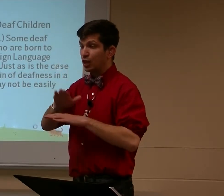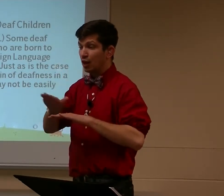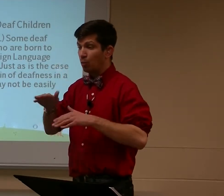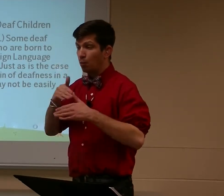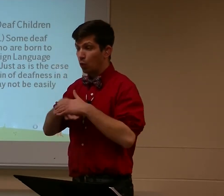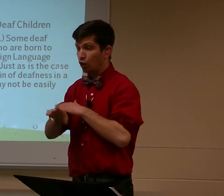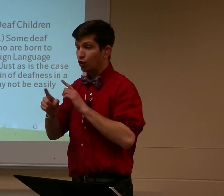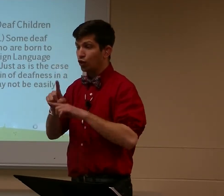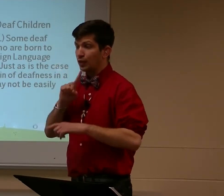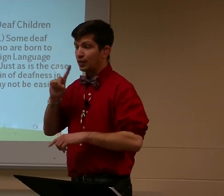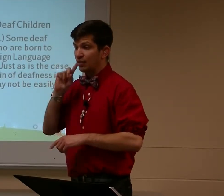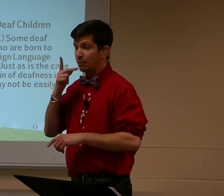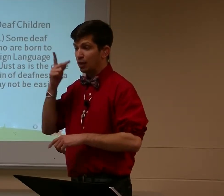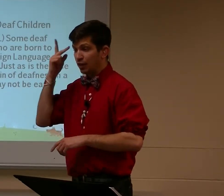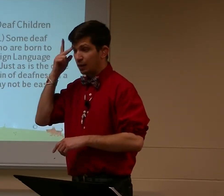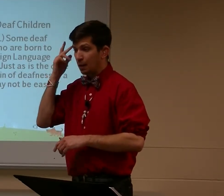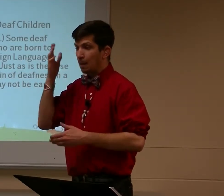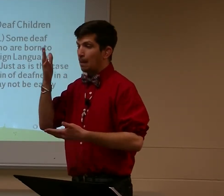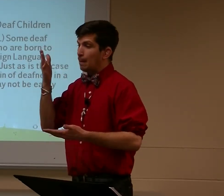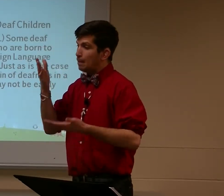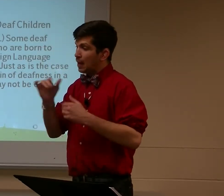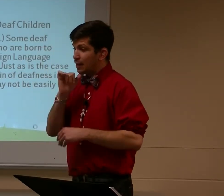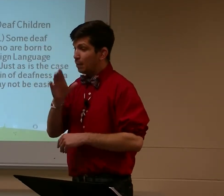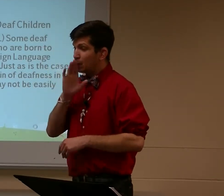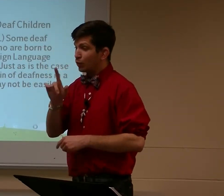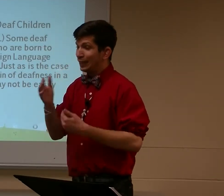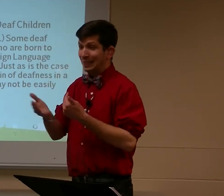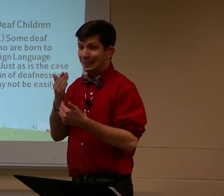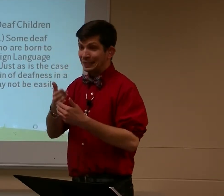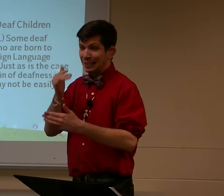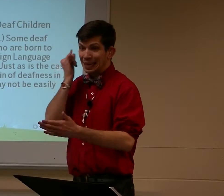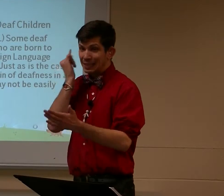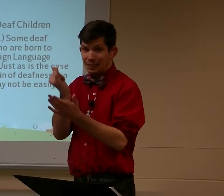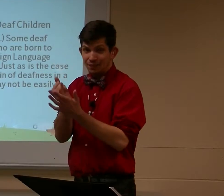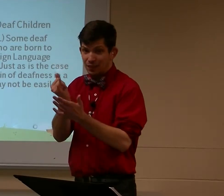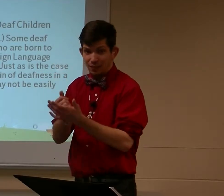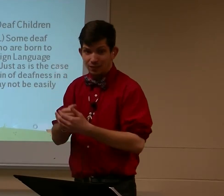child born to a deaf parent may not be really easily identified.